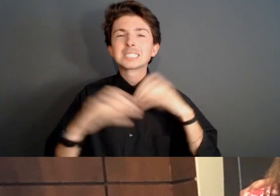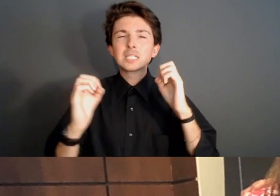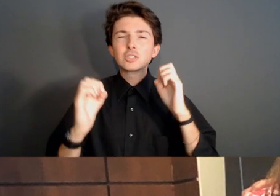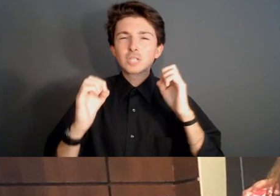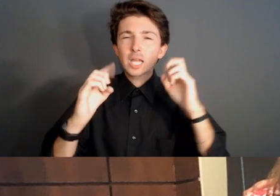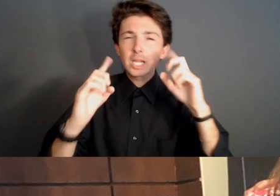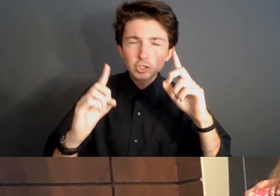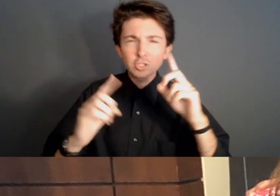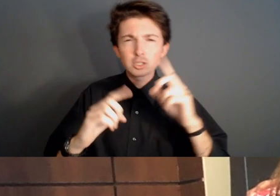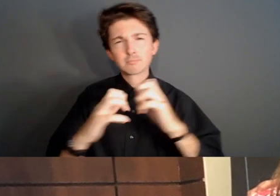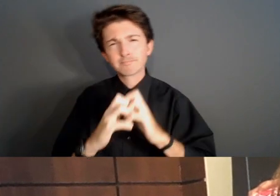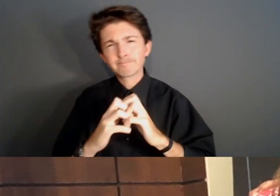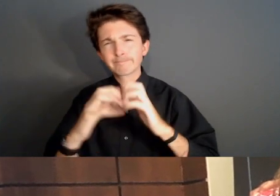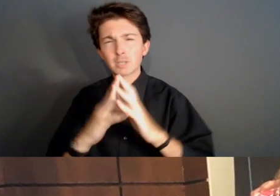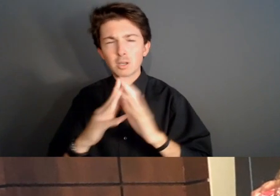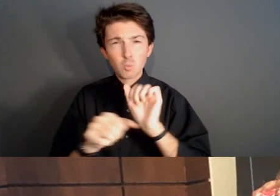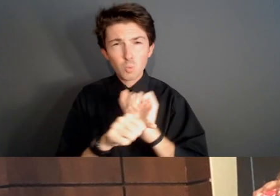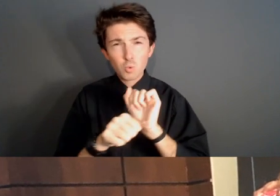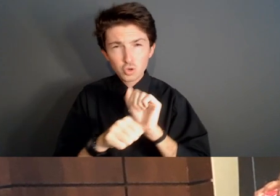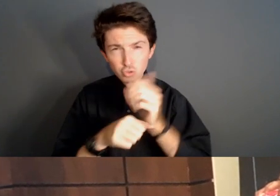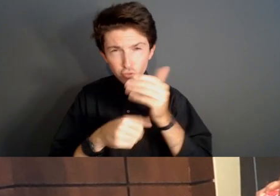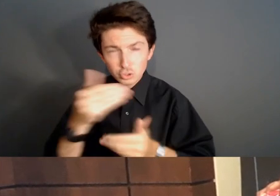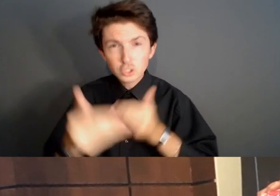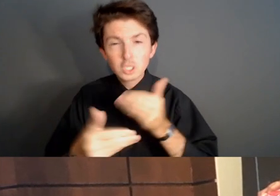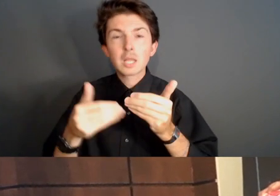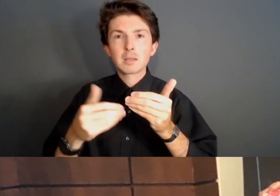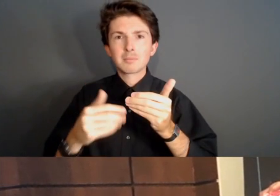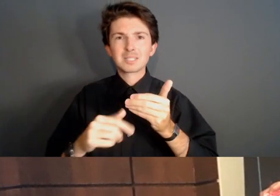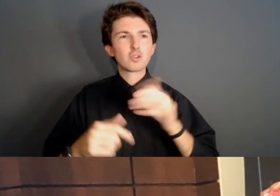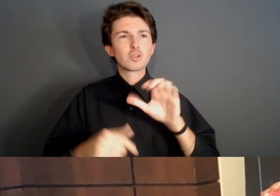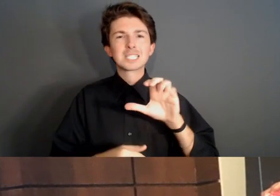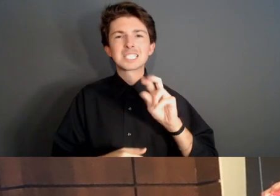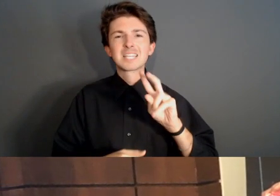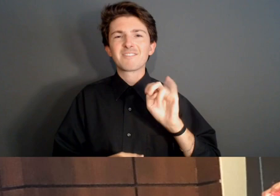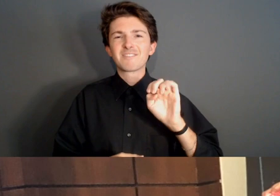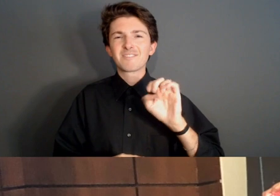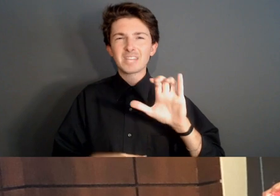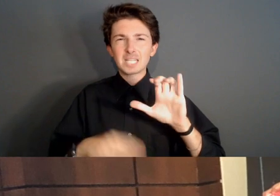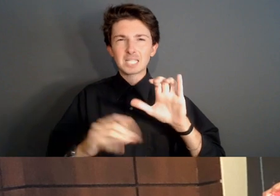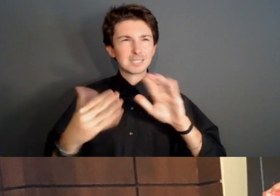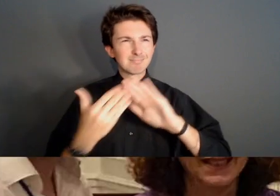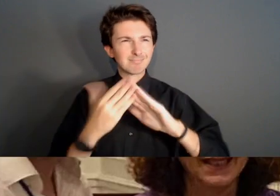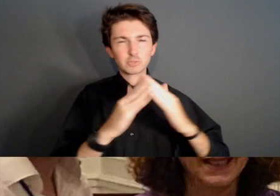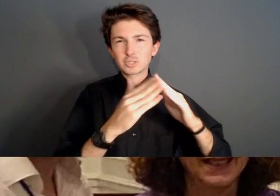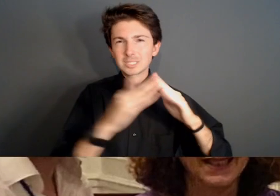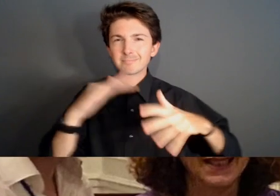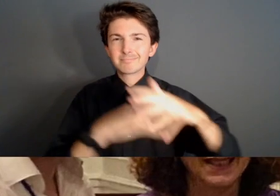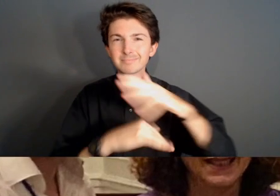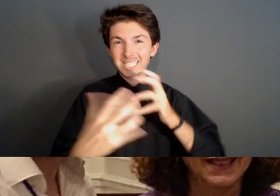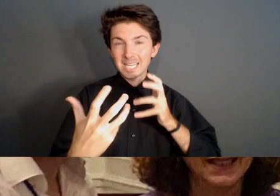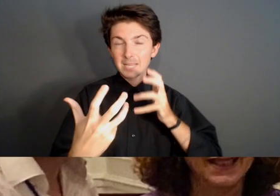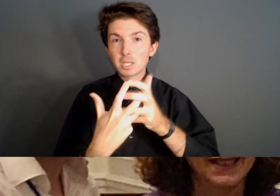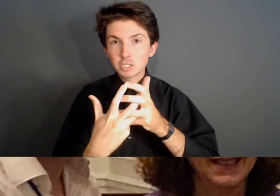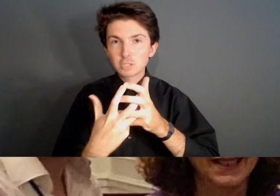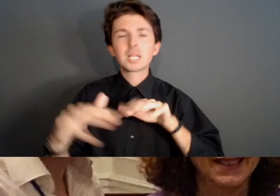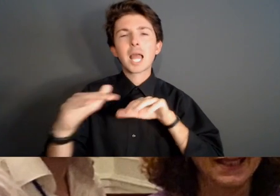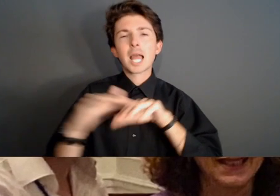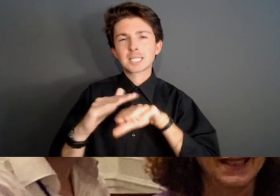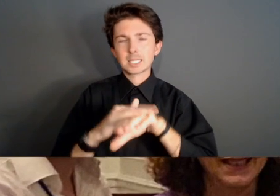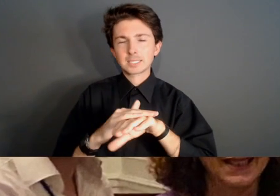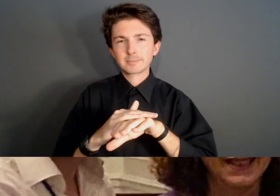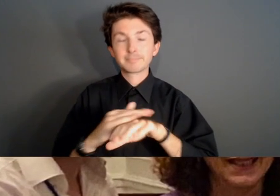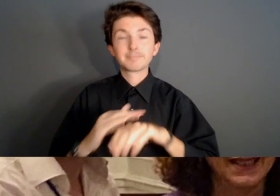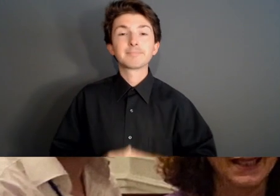employment, entrepreneurship, civic engagement, and access. and faith